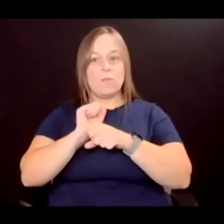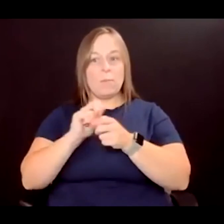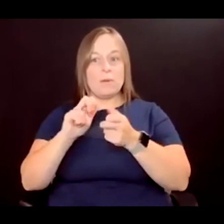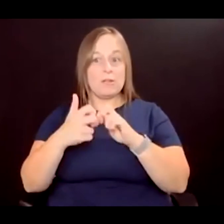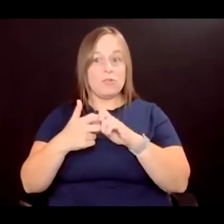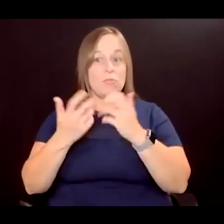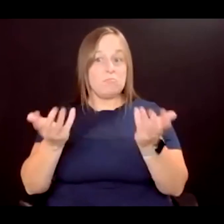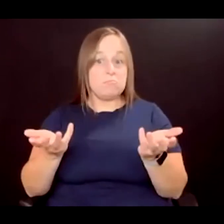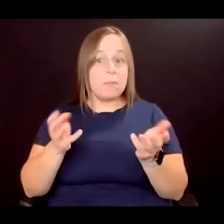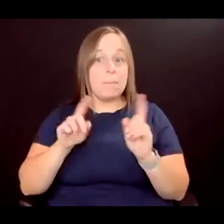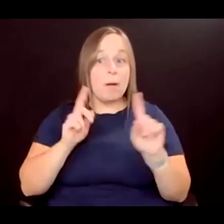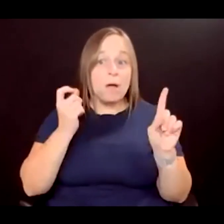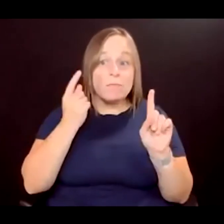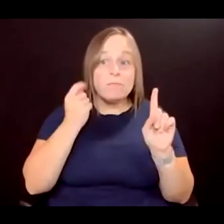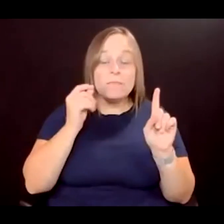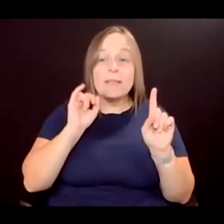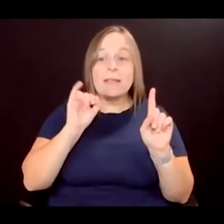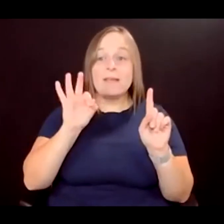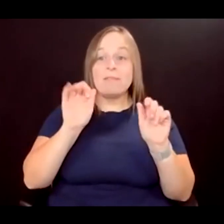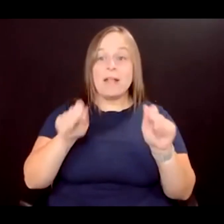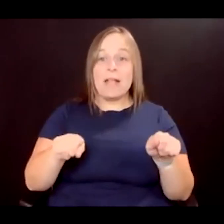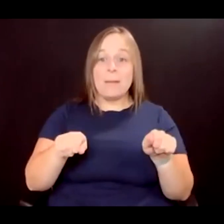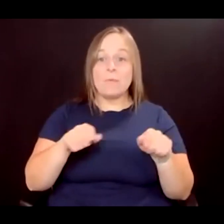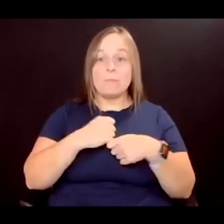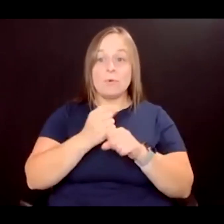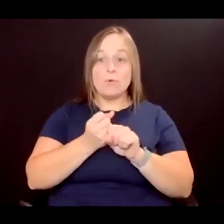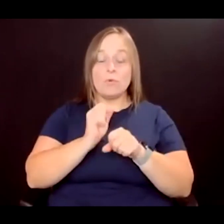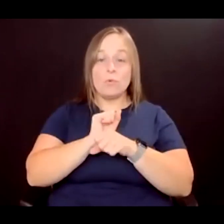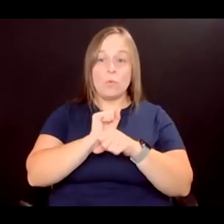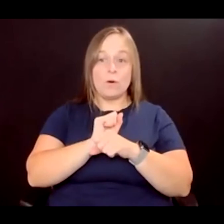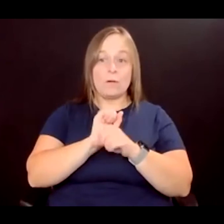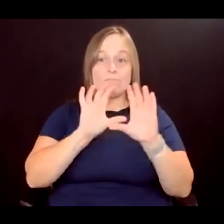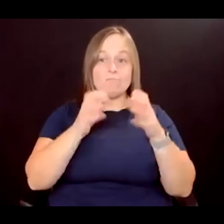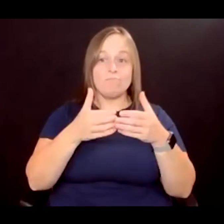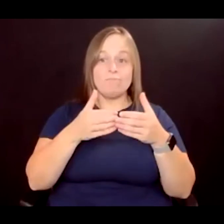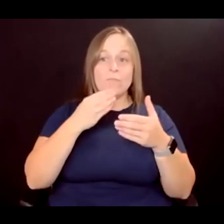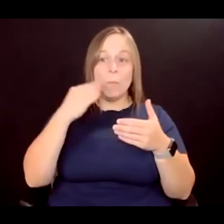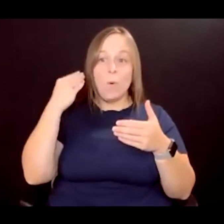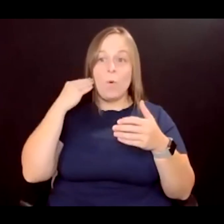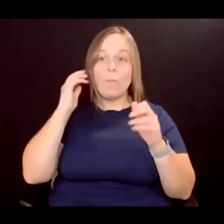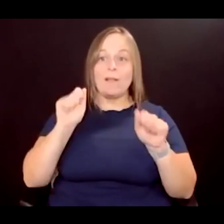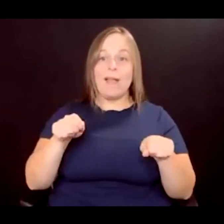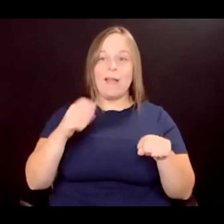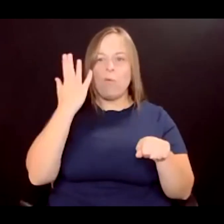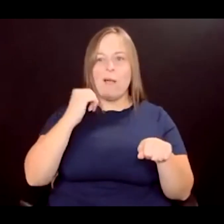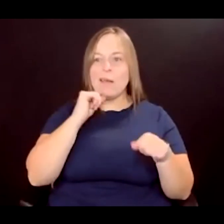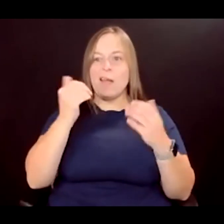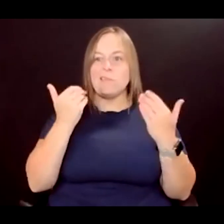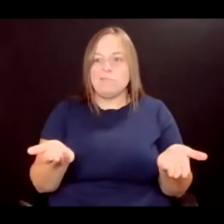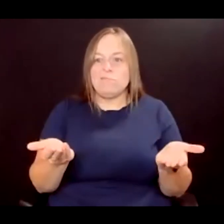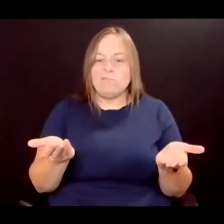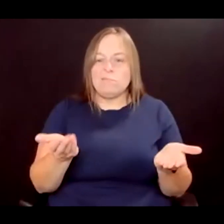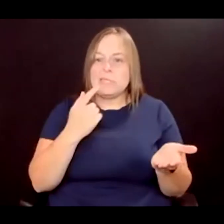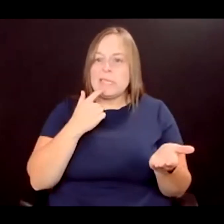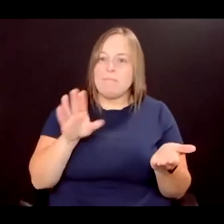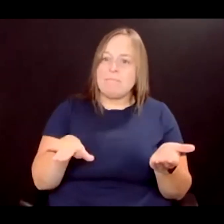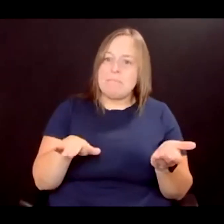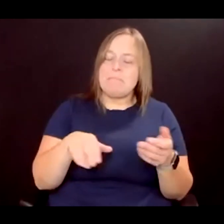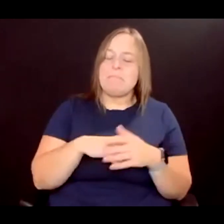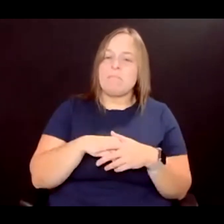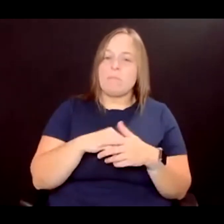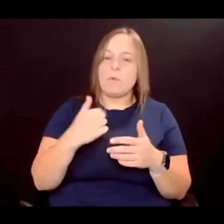ones. And that sounds impossible because you've been told it's impossible, but it is not. And I have blind